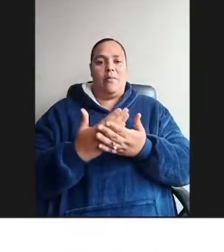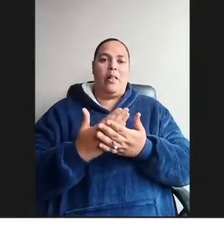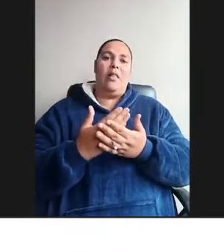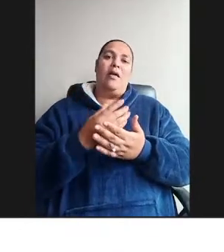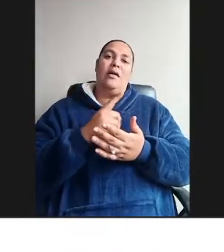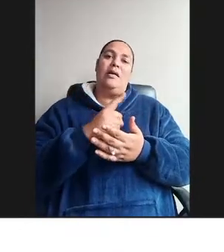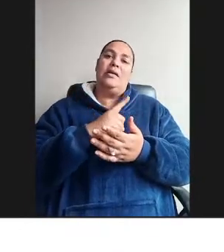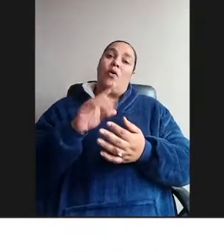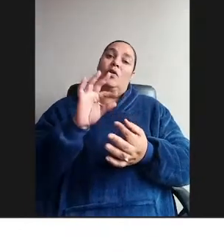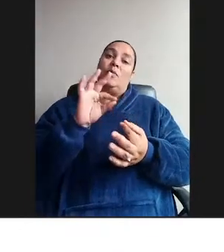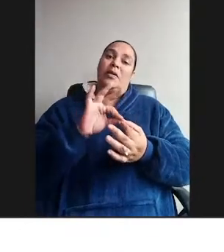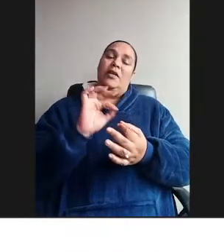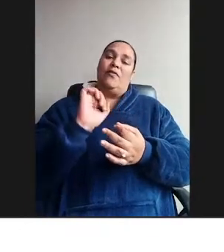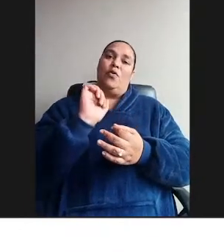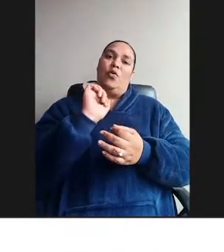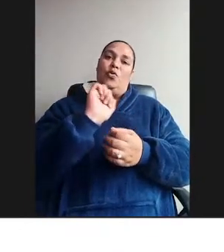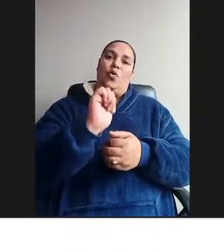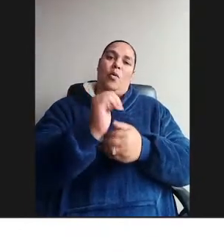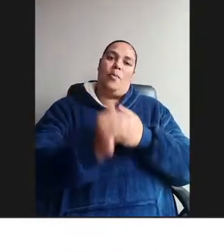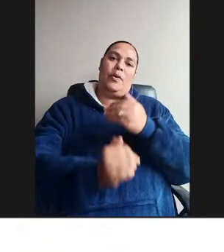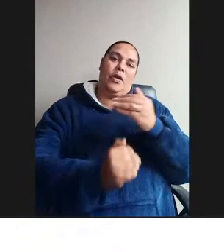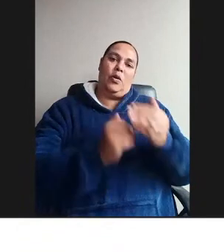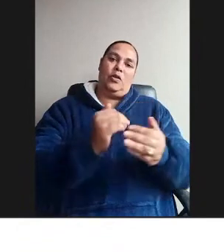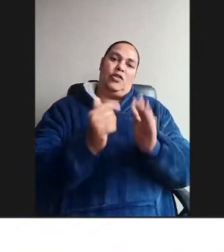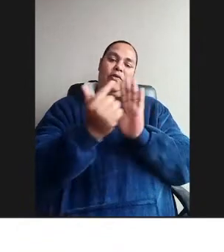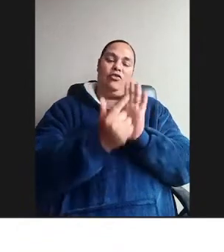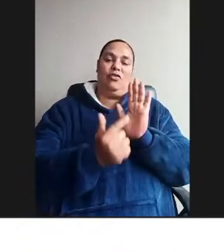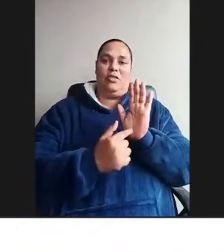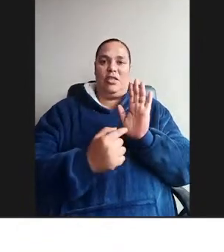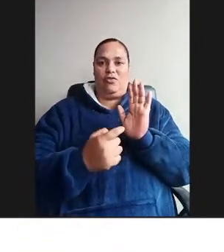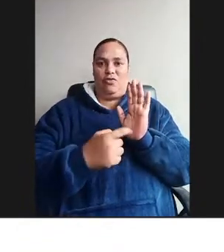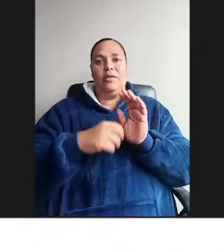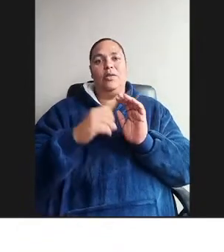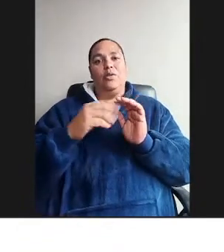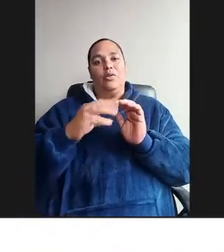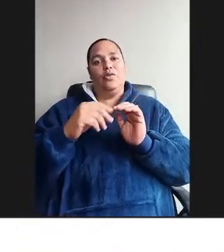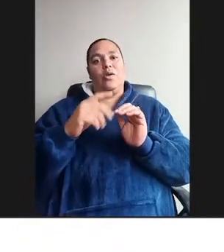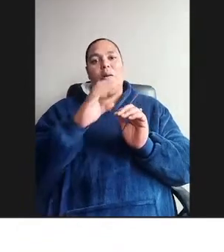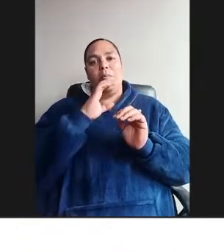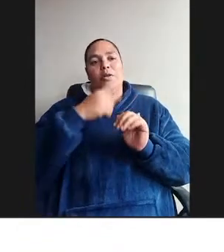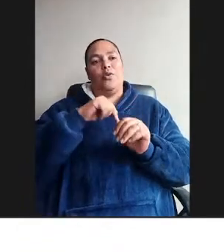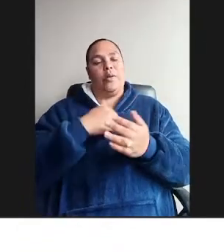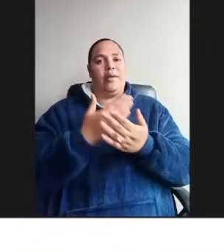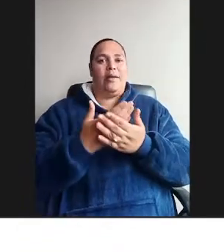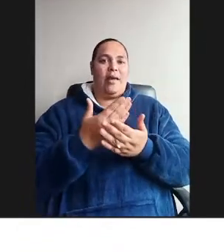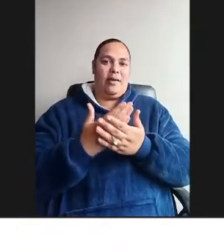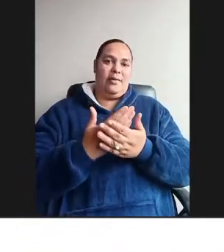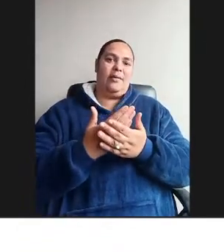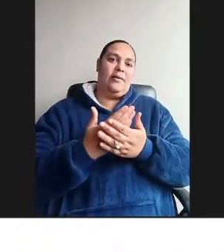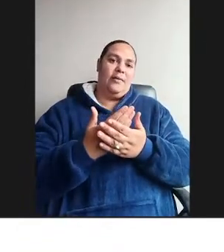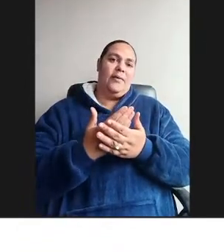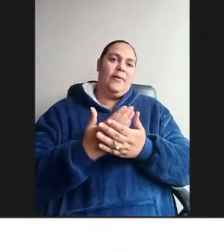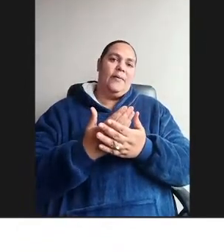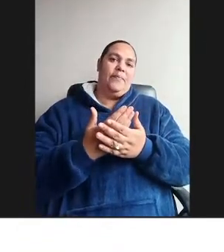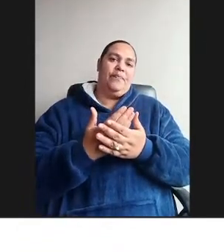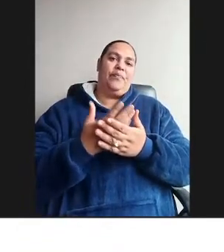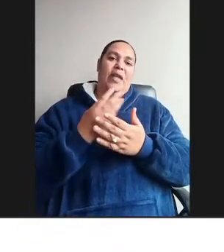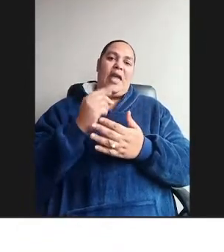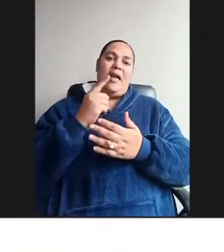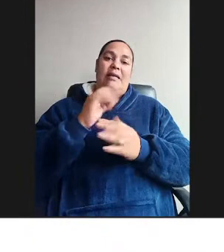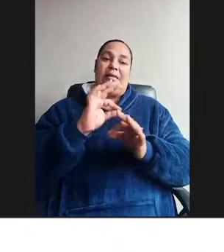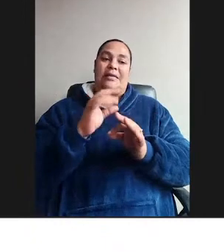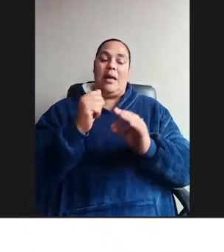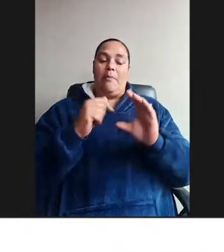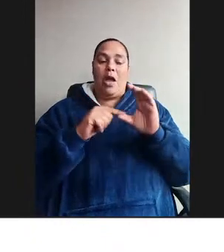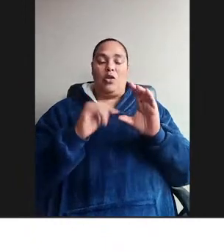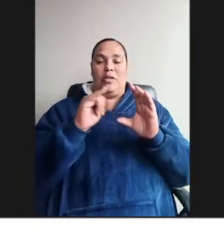the processing of legislation, so that we could have that amount invested